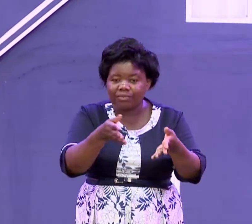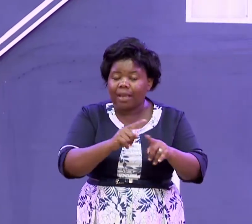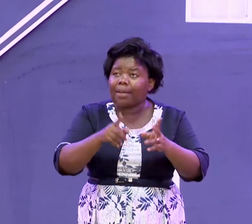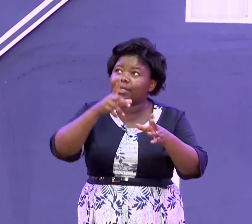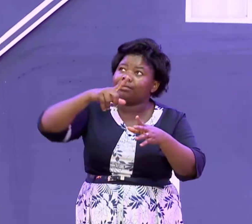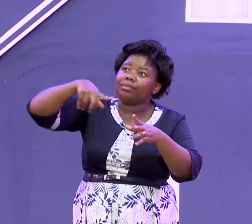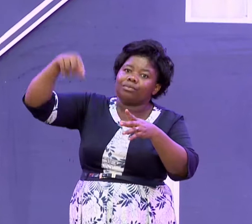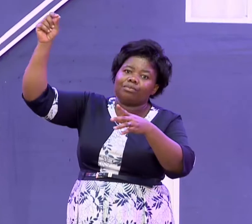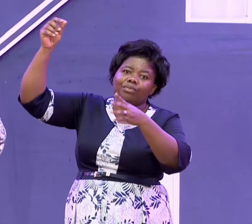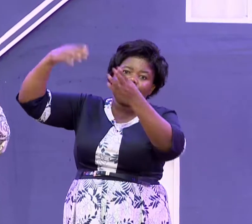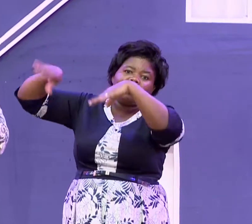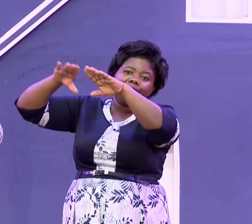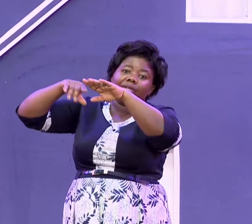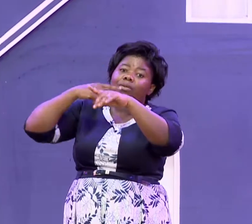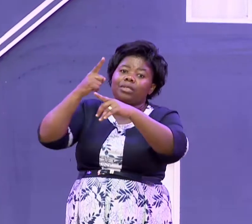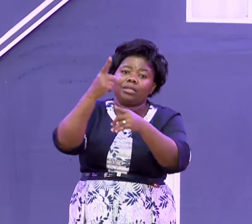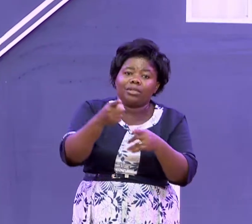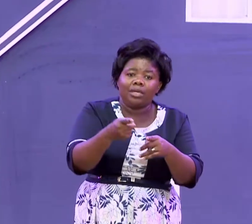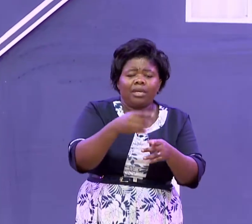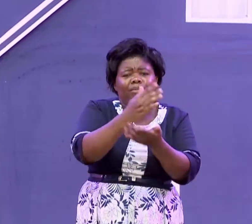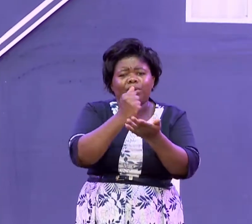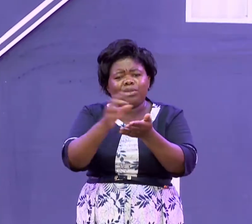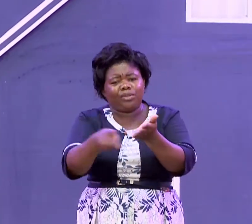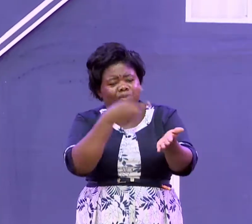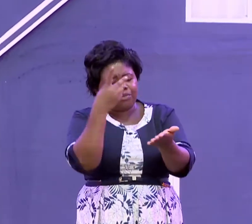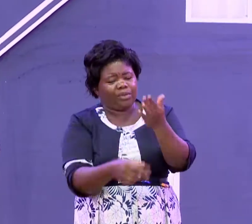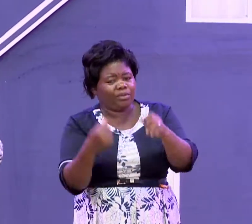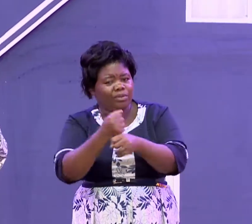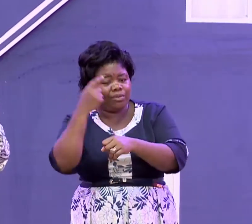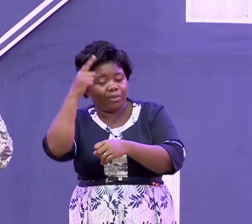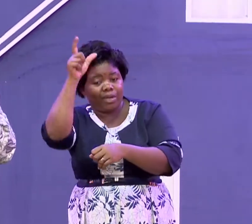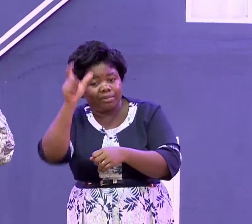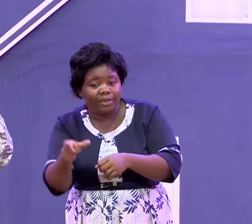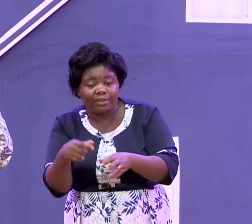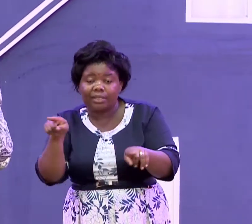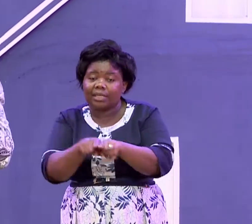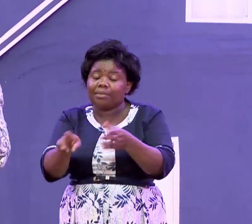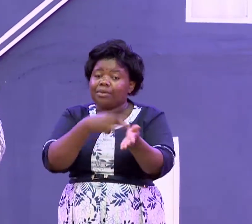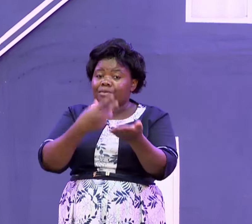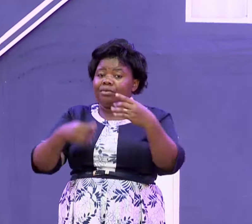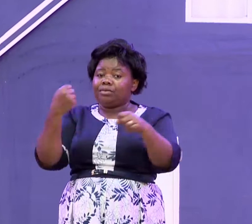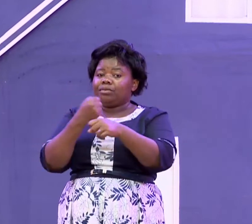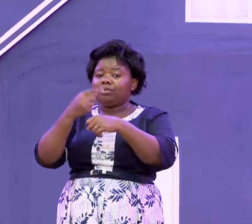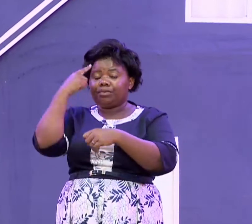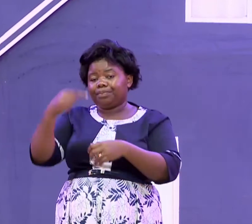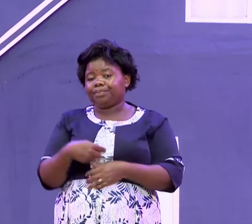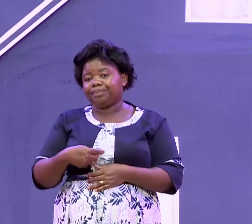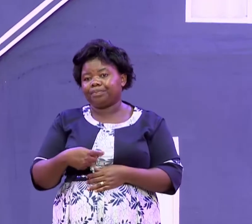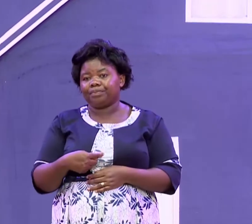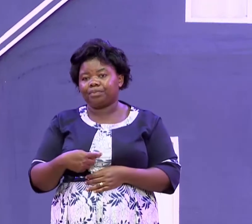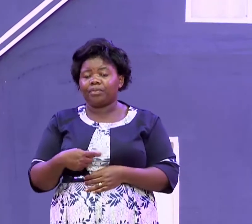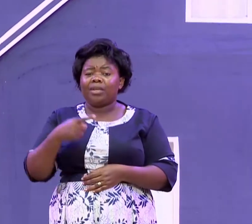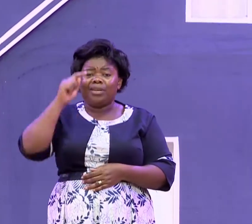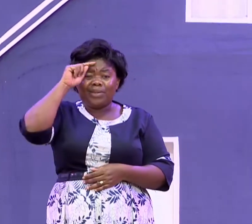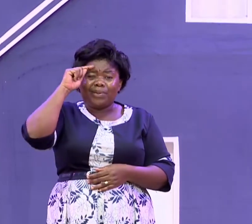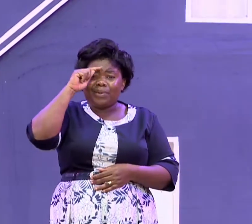are going, He is going to tell you, as you didn't do it for the least, you didn't do it for me.